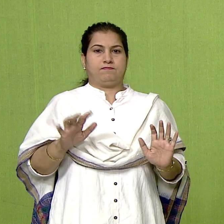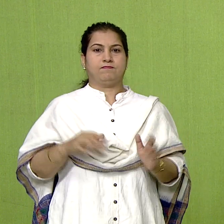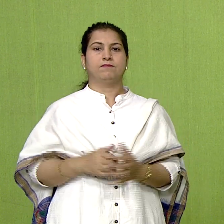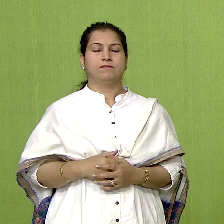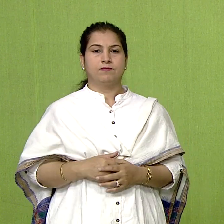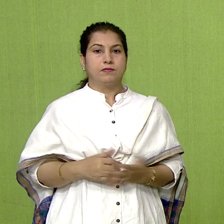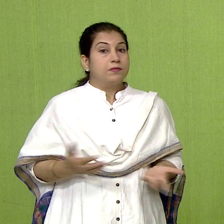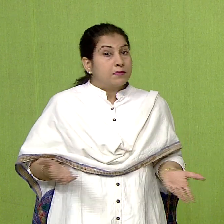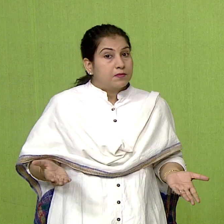However,